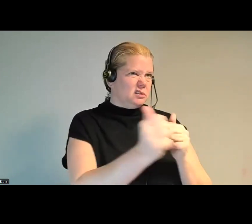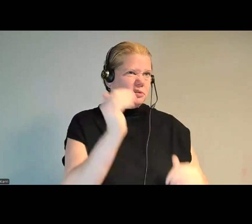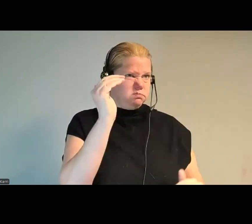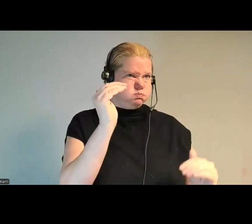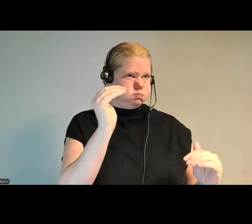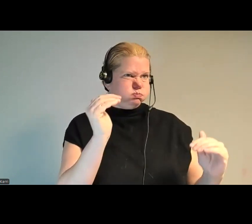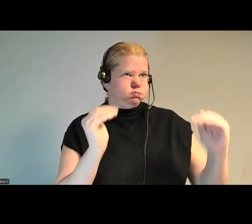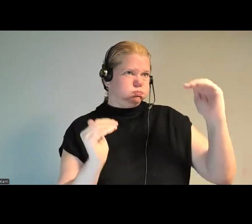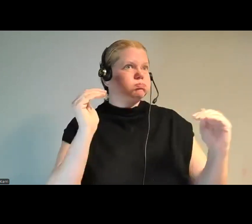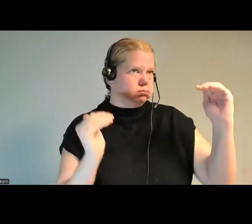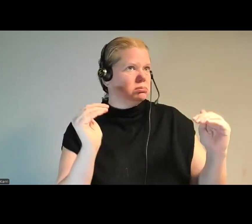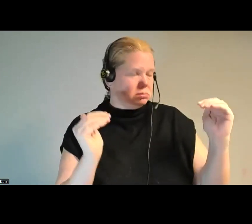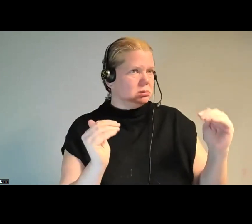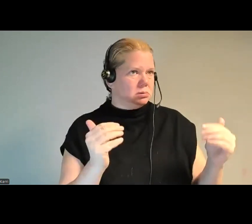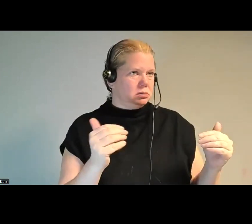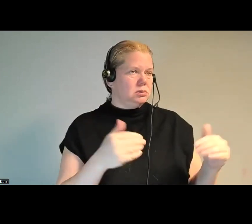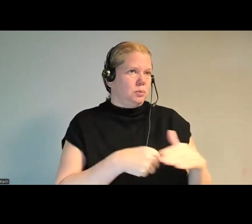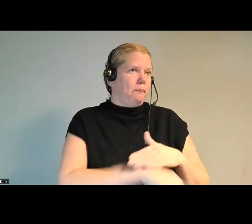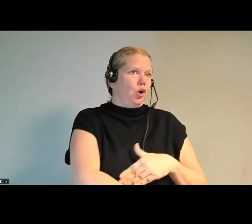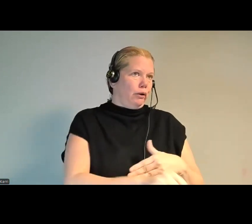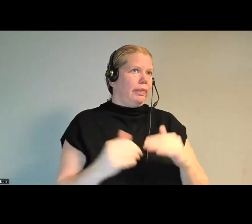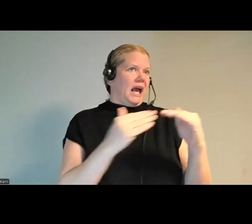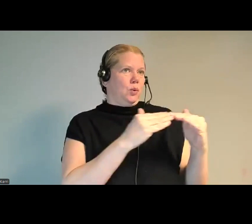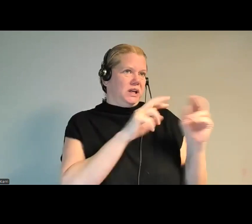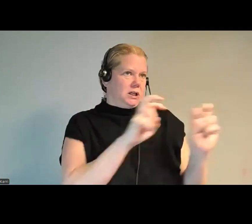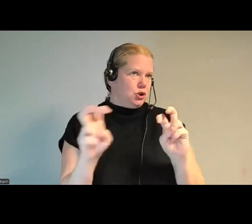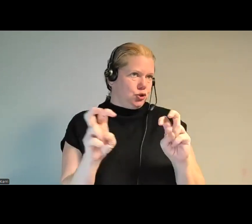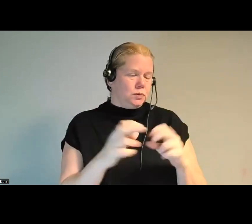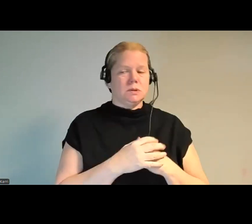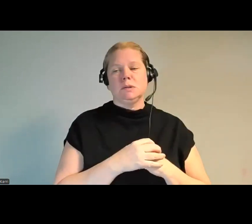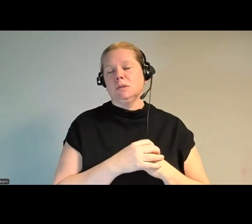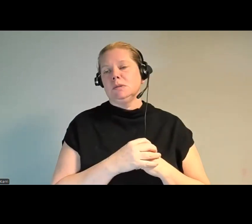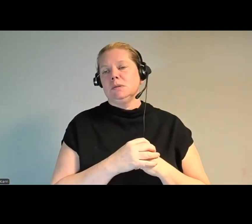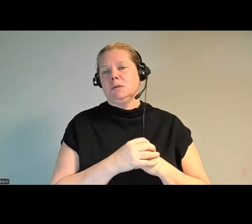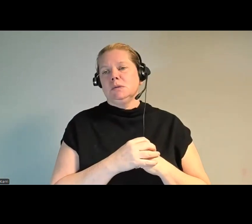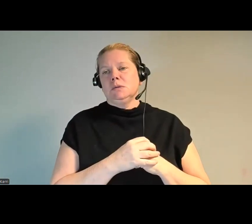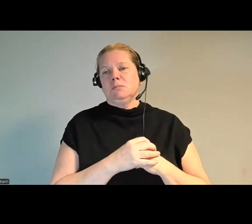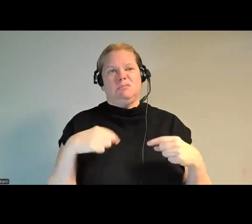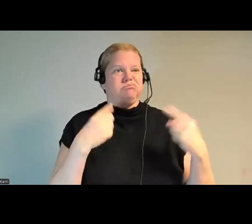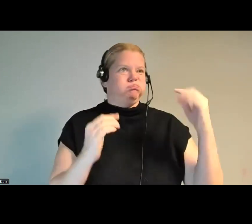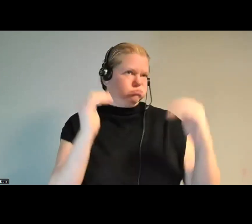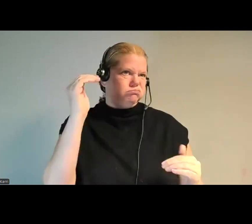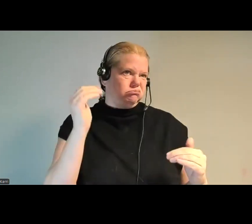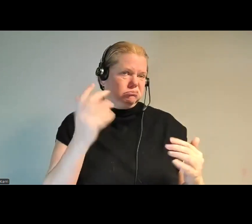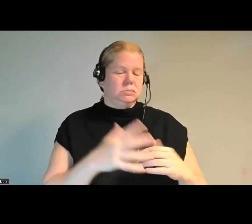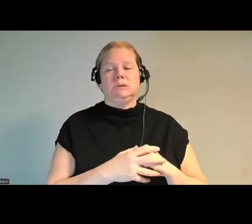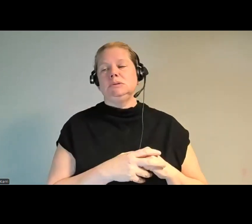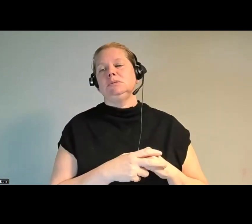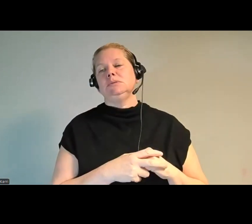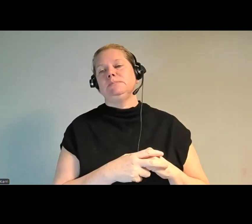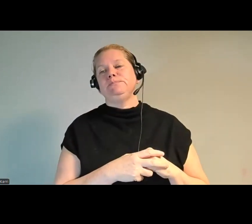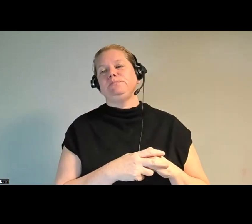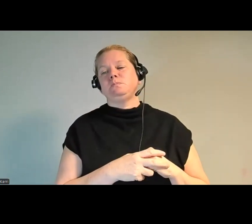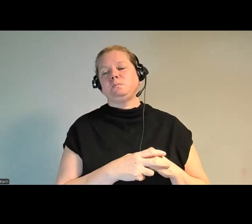maternal health and birth equity issues and inequities. And